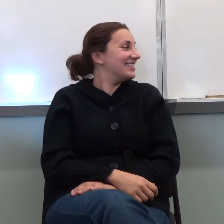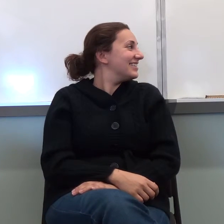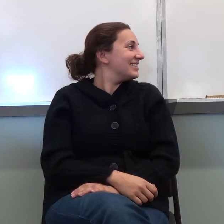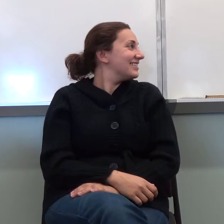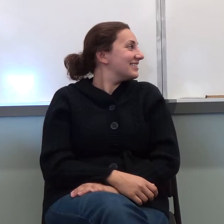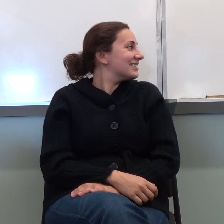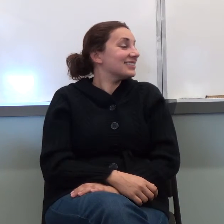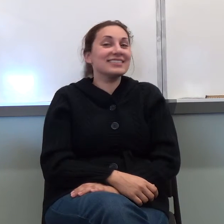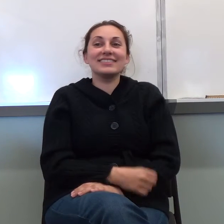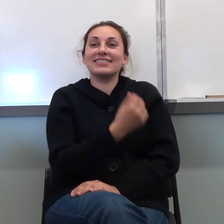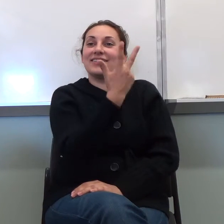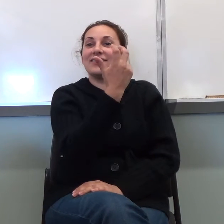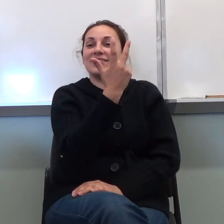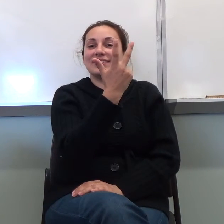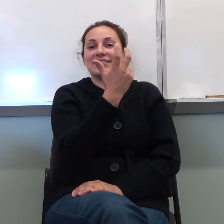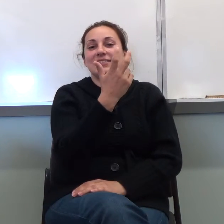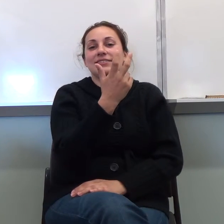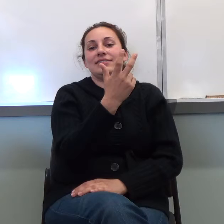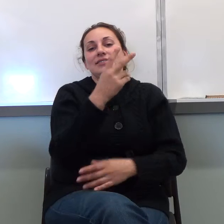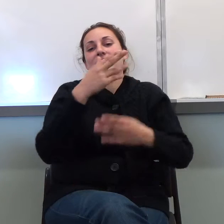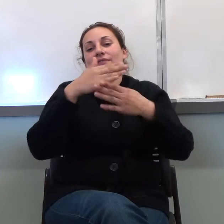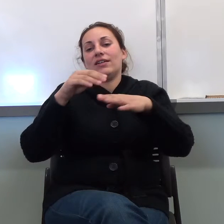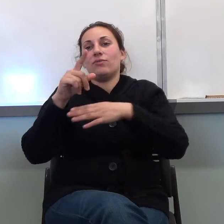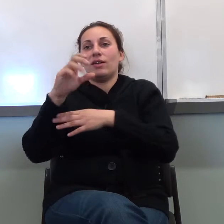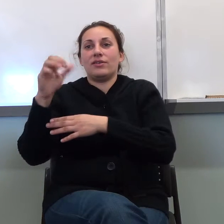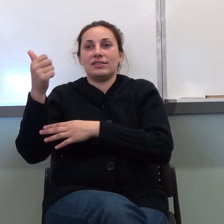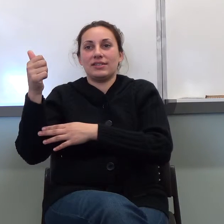Okay, 13 into 110?